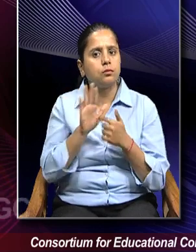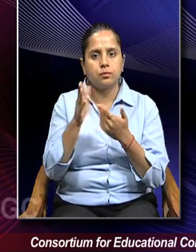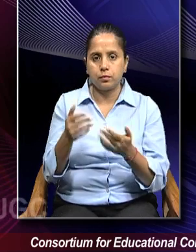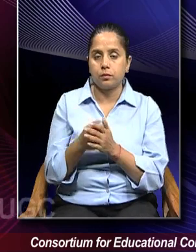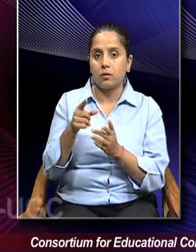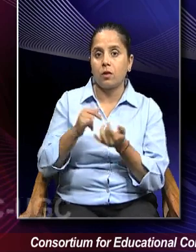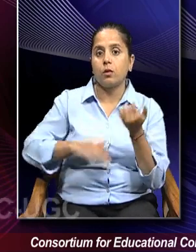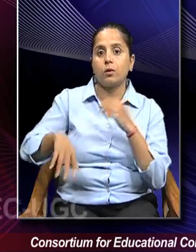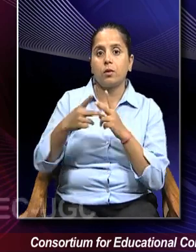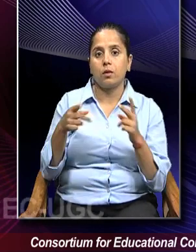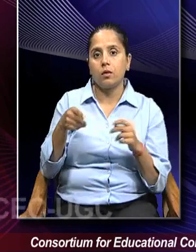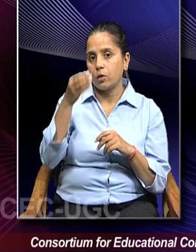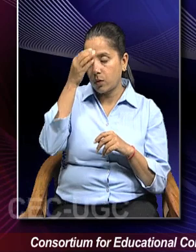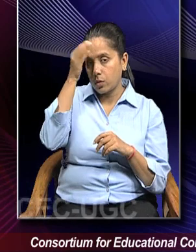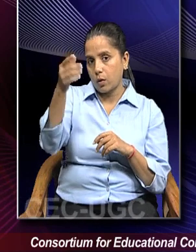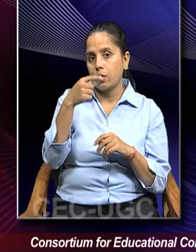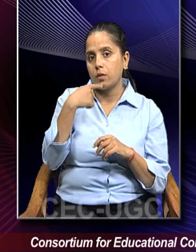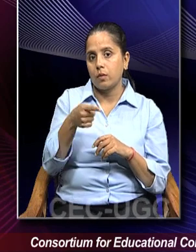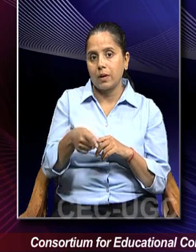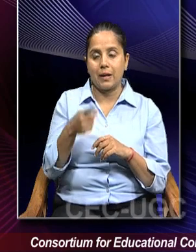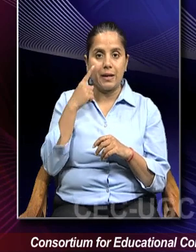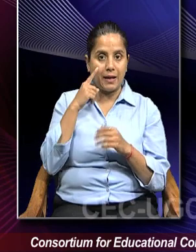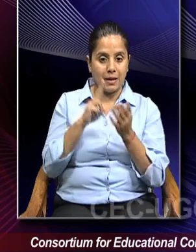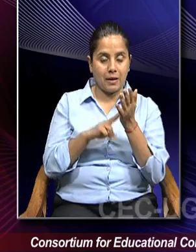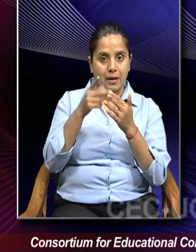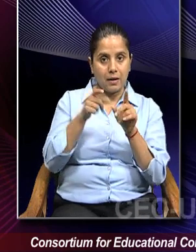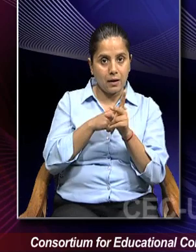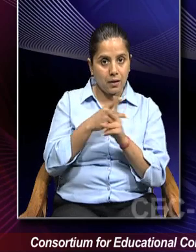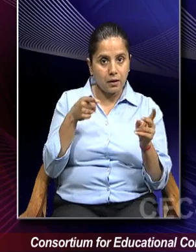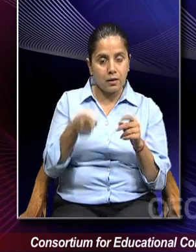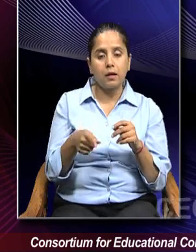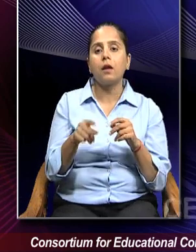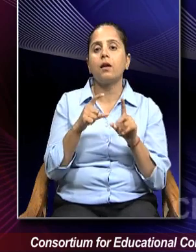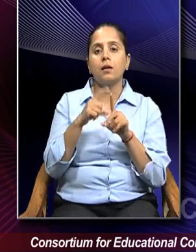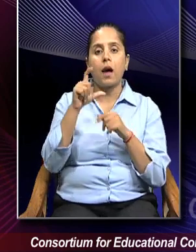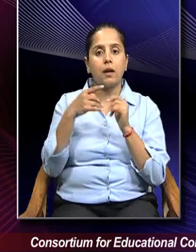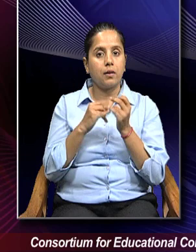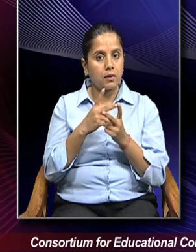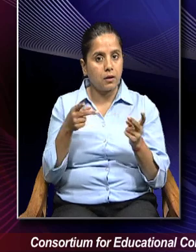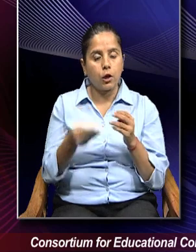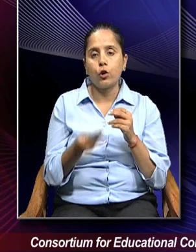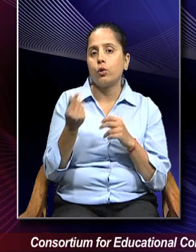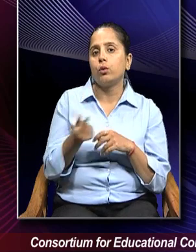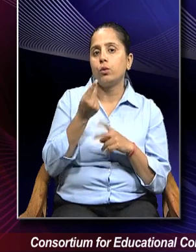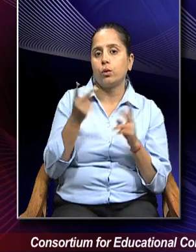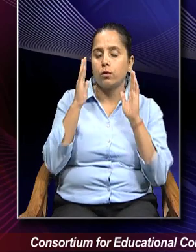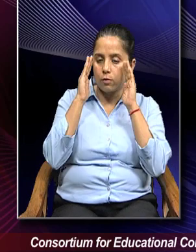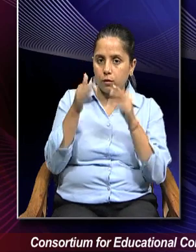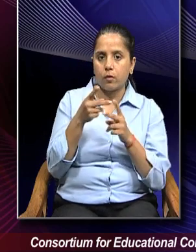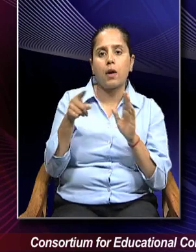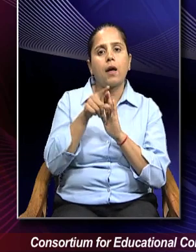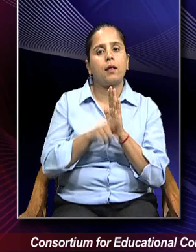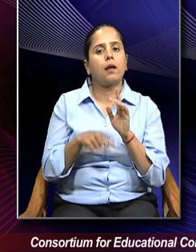those situations, the concept of intensity of dialectics is a useful concept, because it focuses on the intensity of